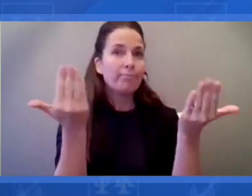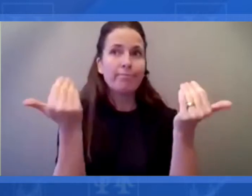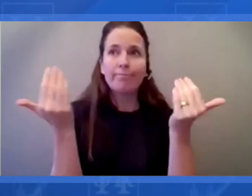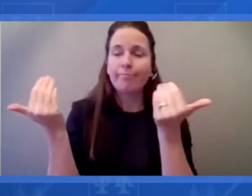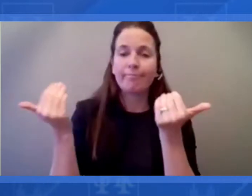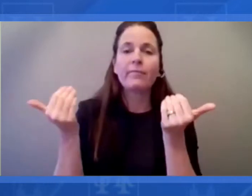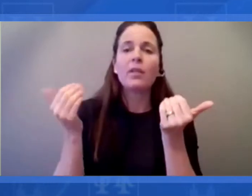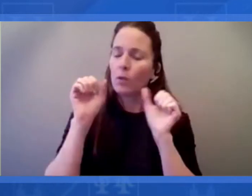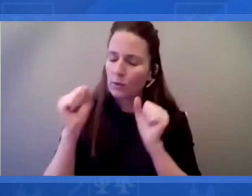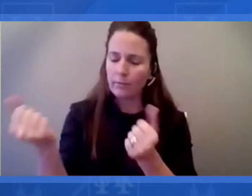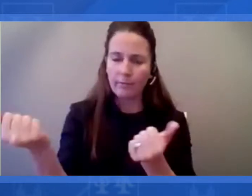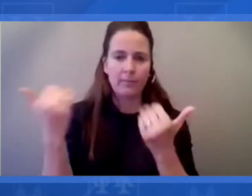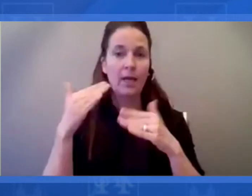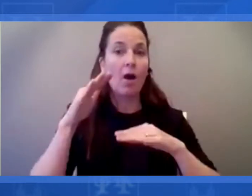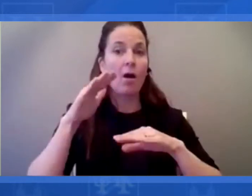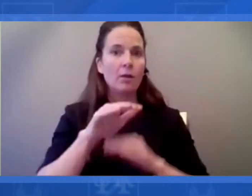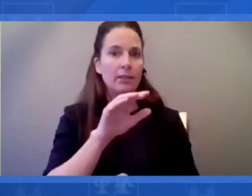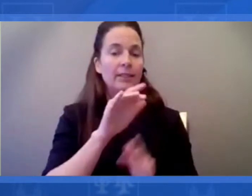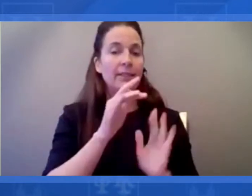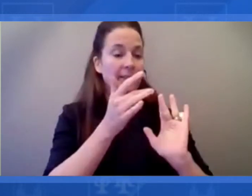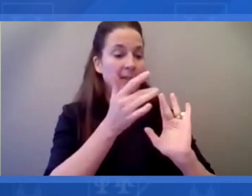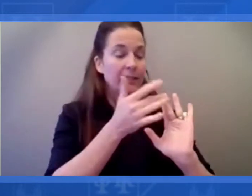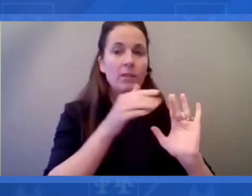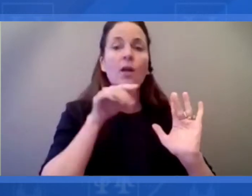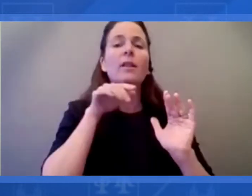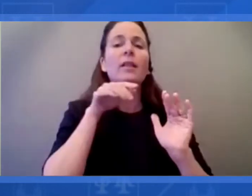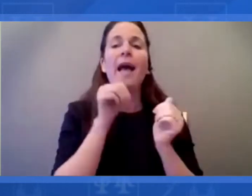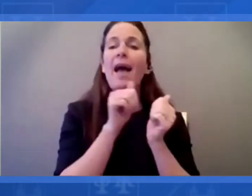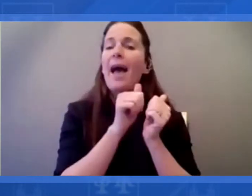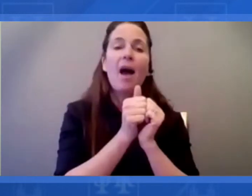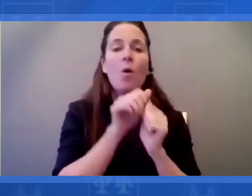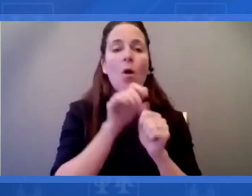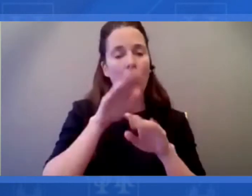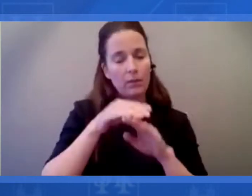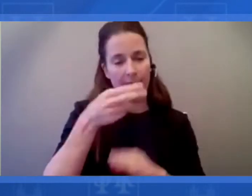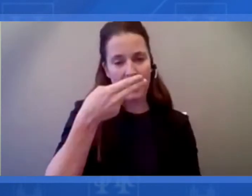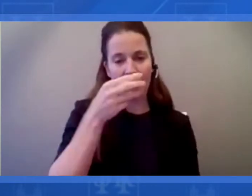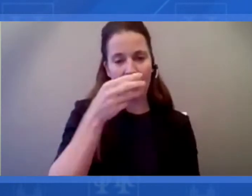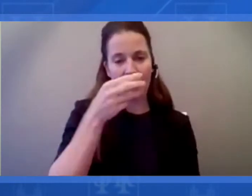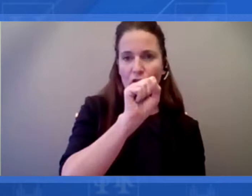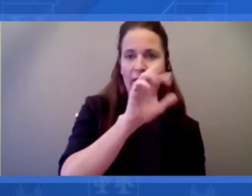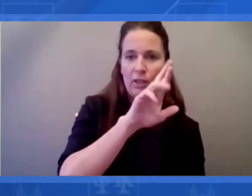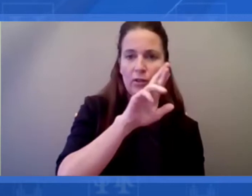can be submitted online through the Engage Hamilton platform at